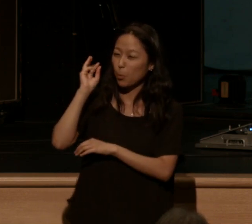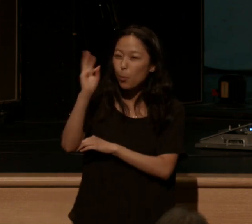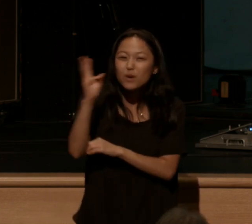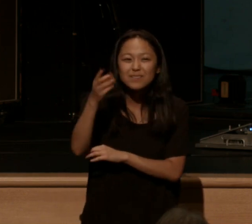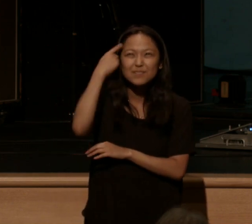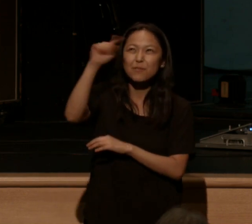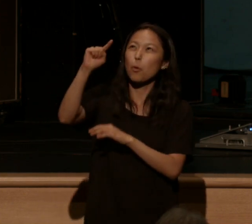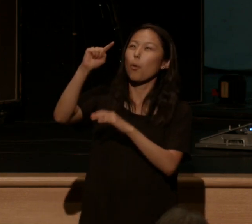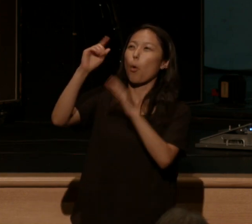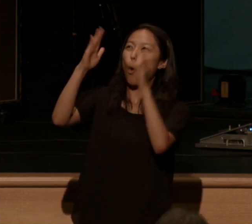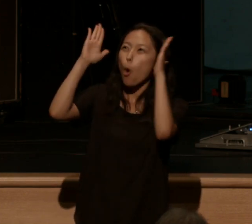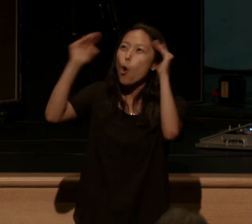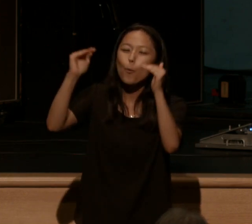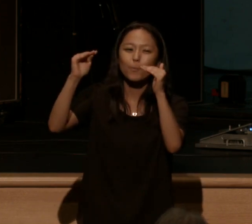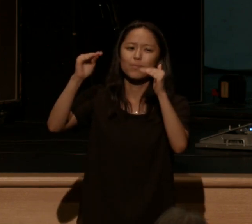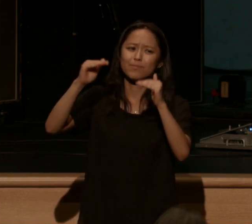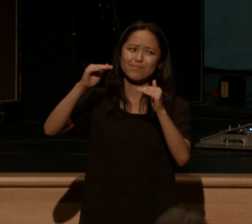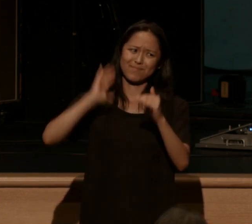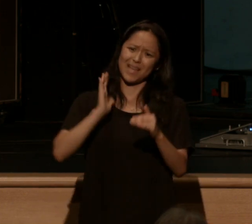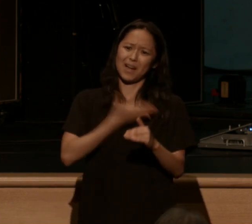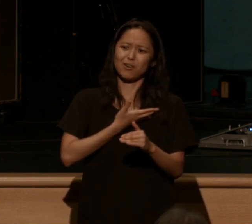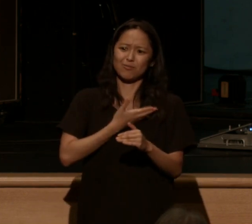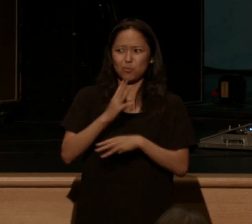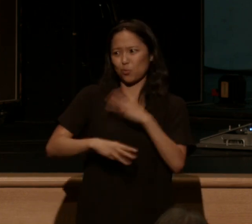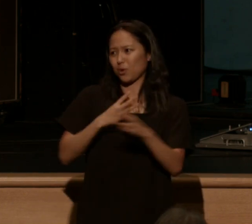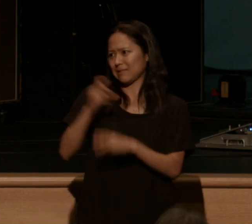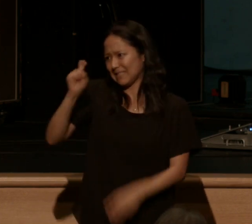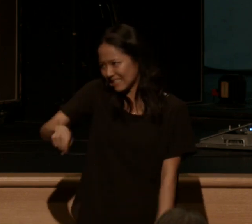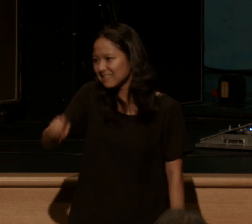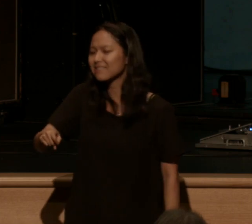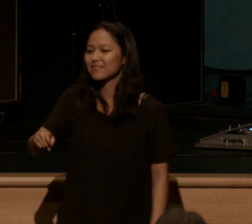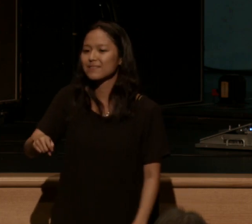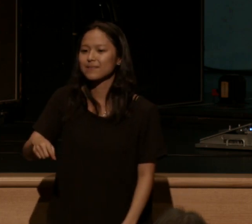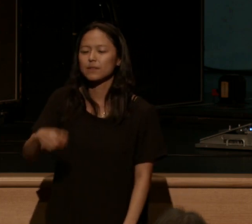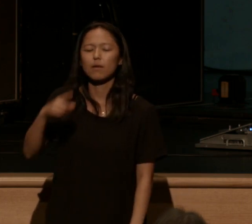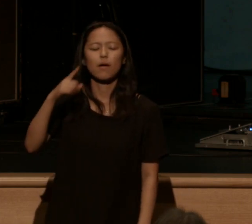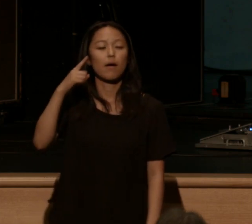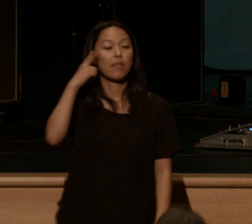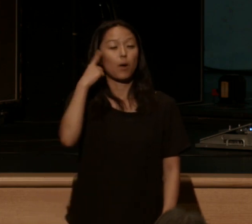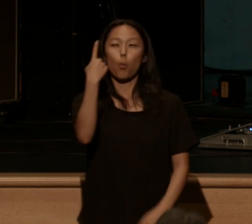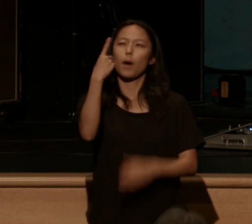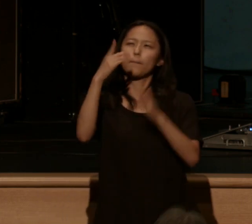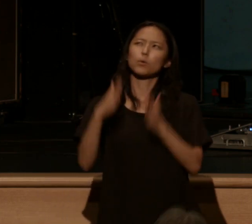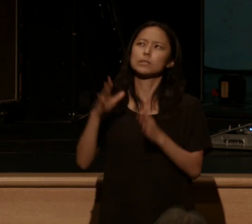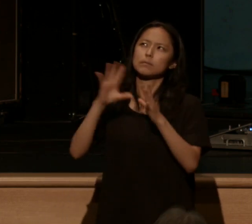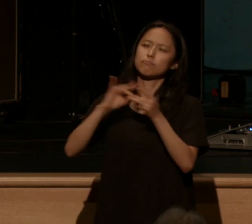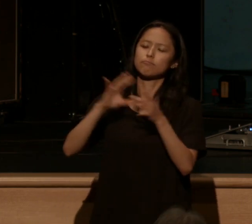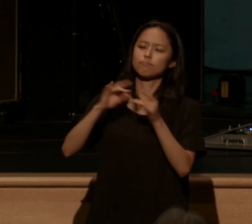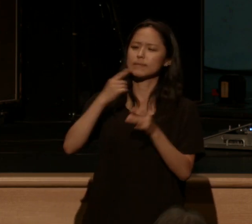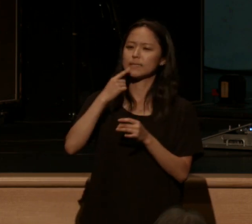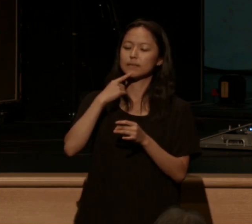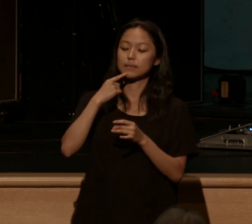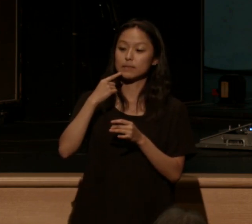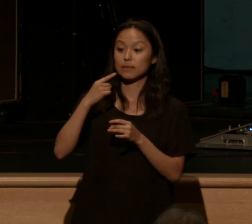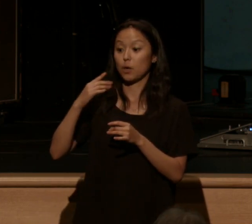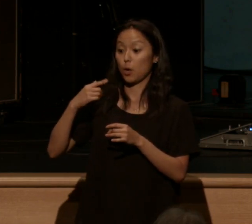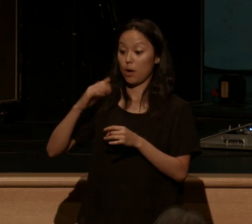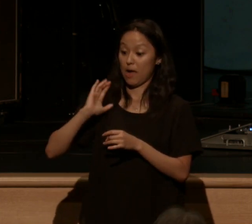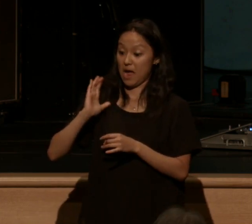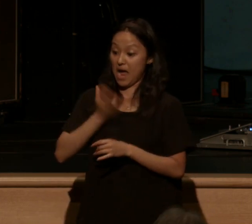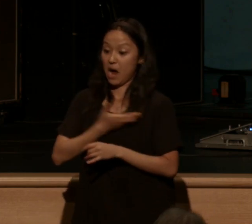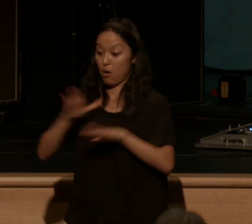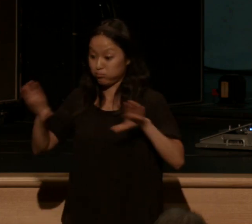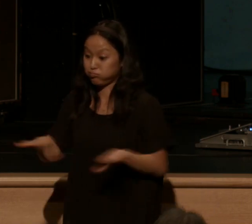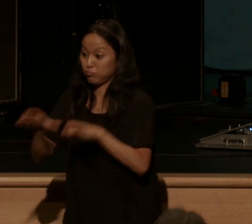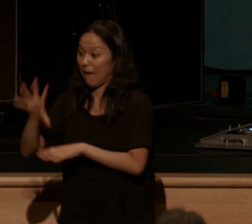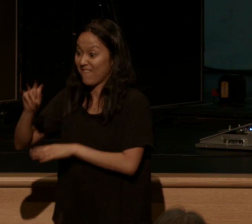hope that is so needed in our day. And as has been said, I think Bill Ellis said this. He said, the Holy Spirit can do more in 5 minutes than we